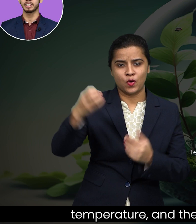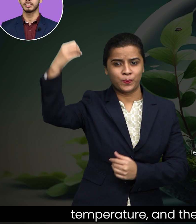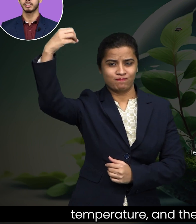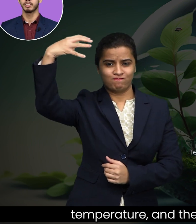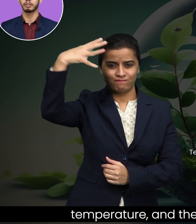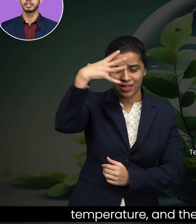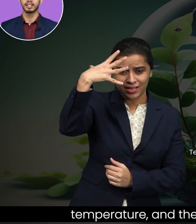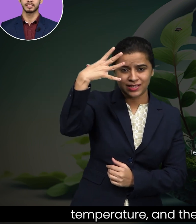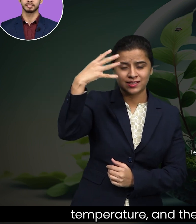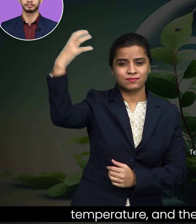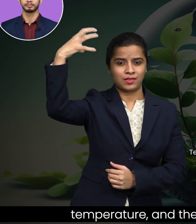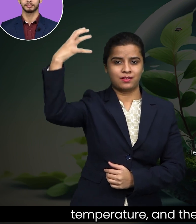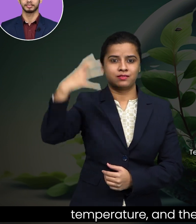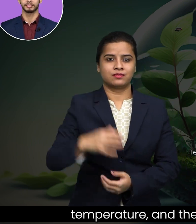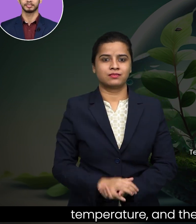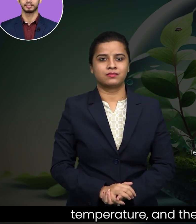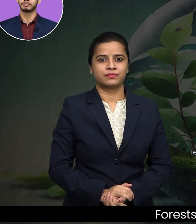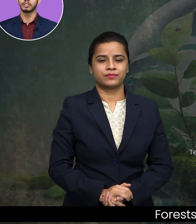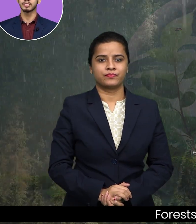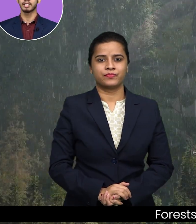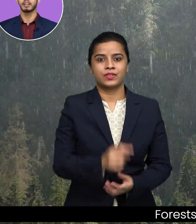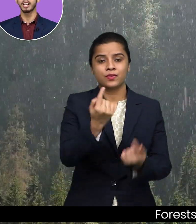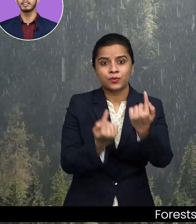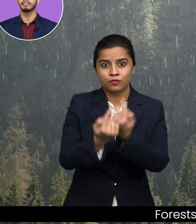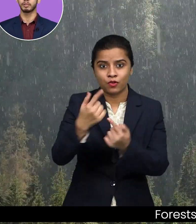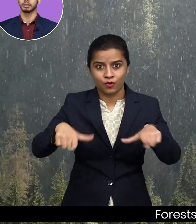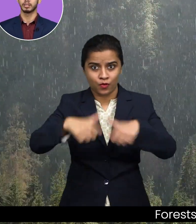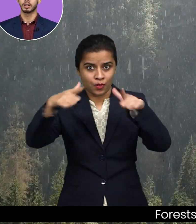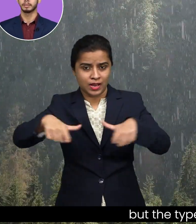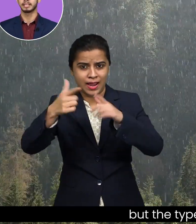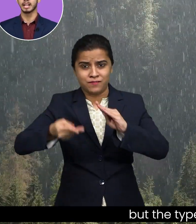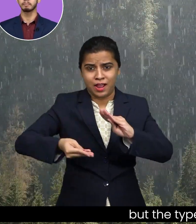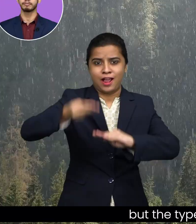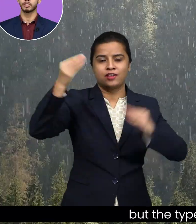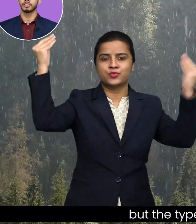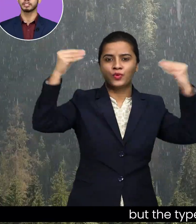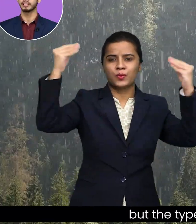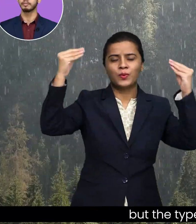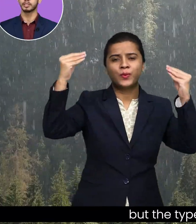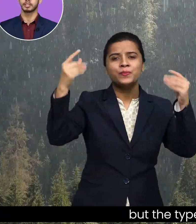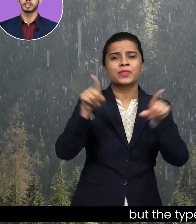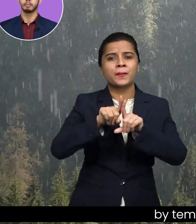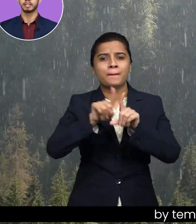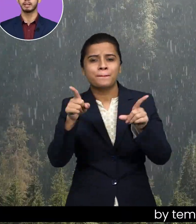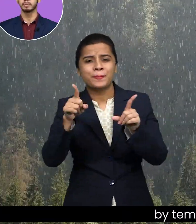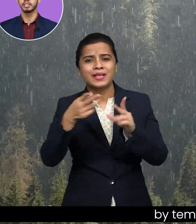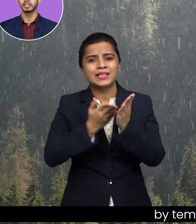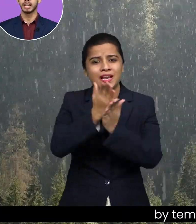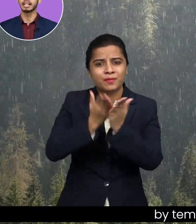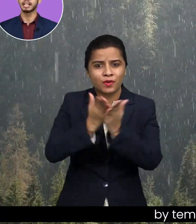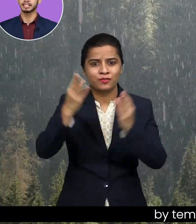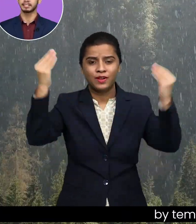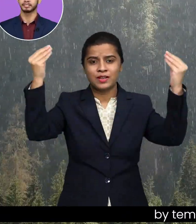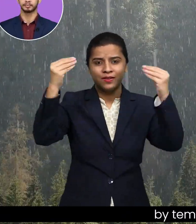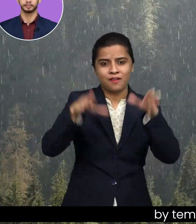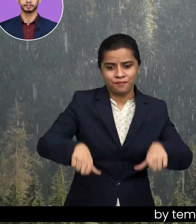of light from the sun. Forests have high rainfall, but the type of forest is influenced by temperature